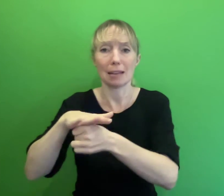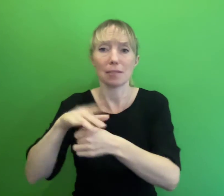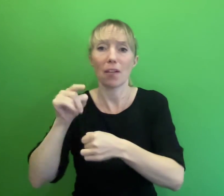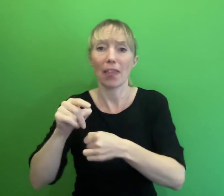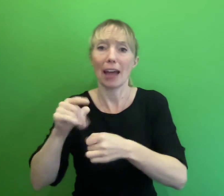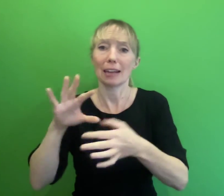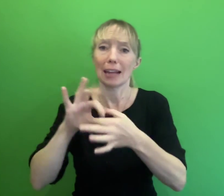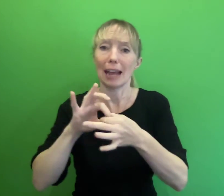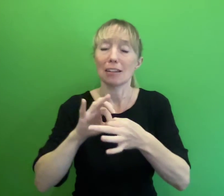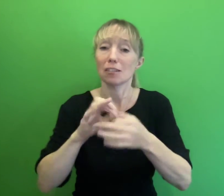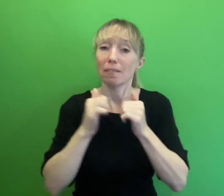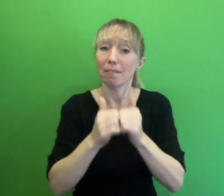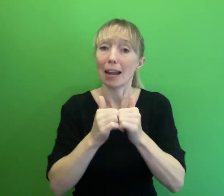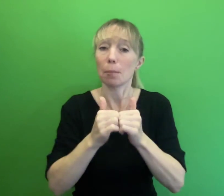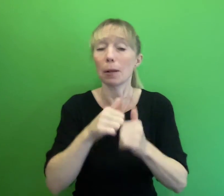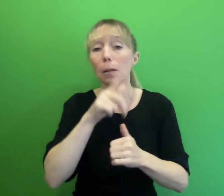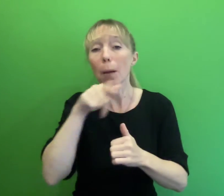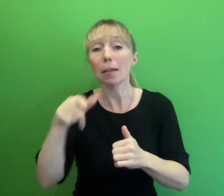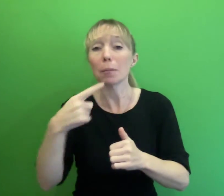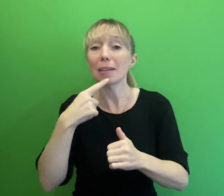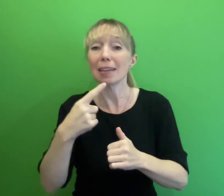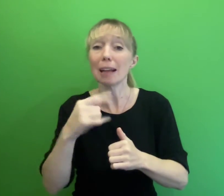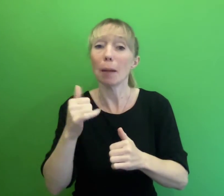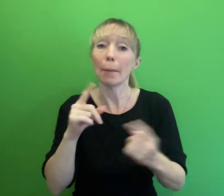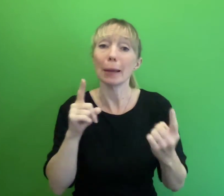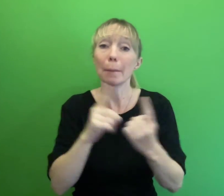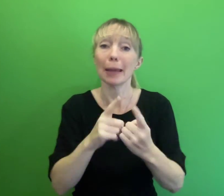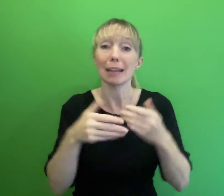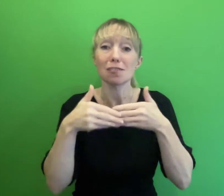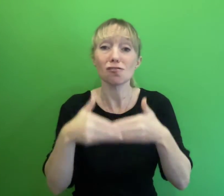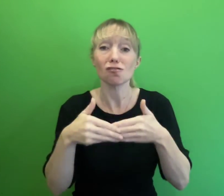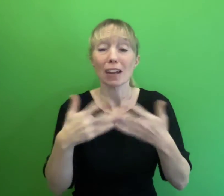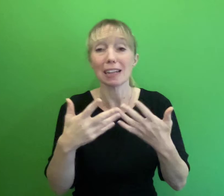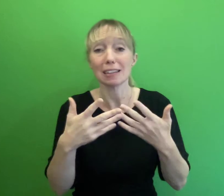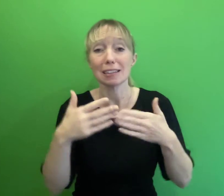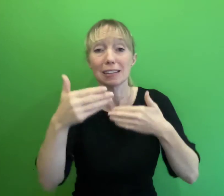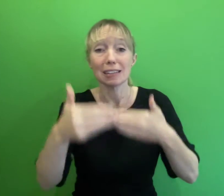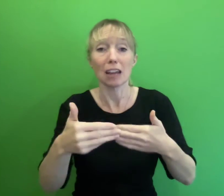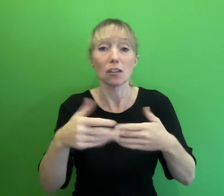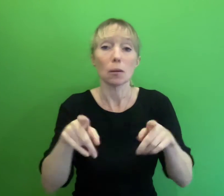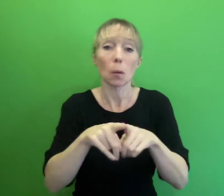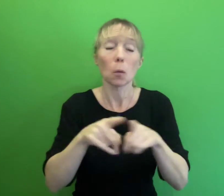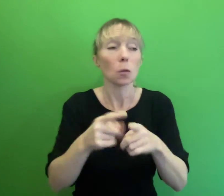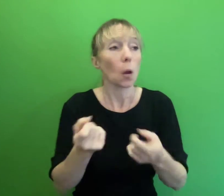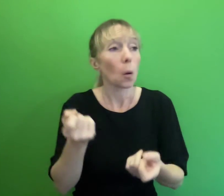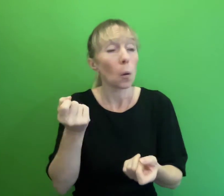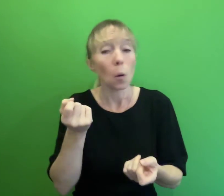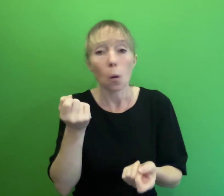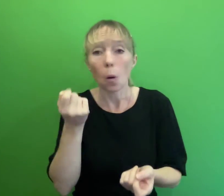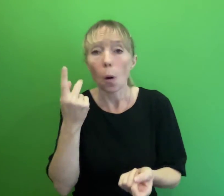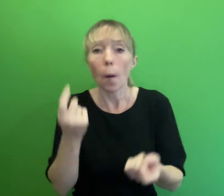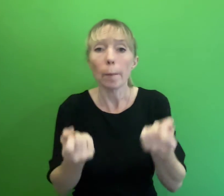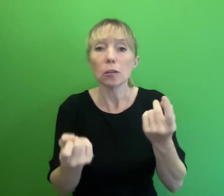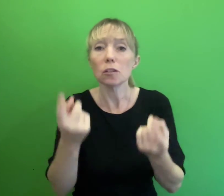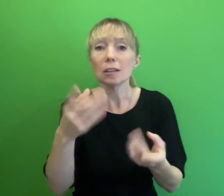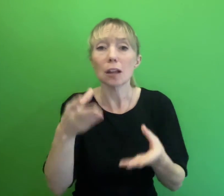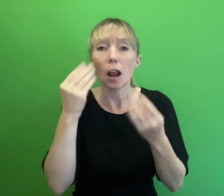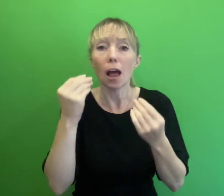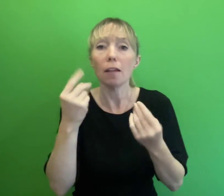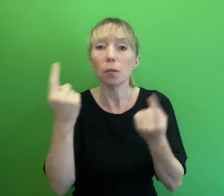participants discussed a meet and greet session, but also opportunities for them to learn from one another's creative practice and